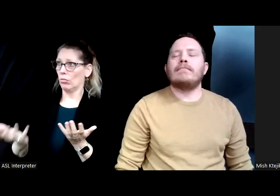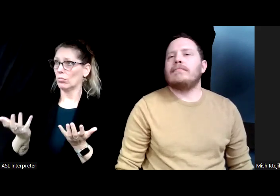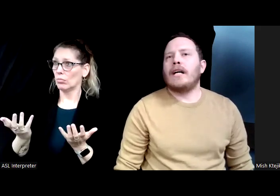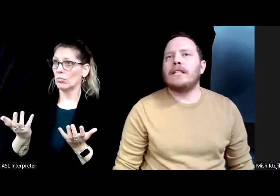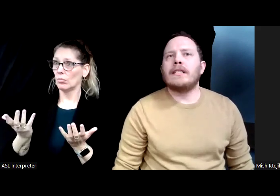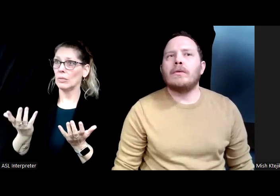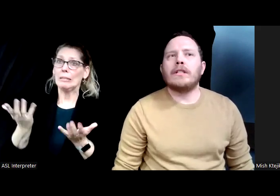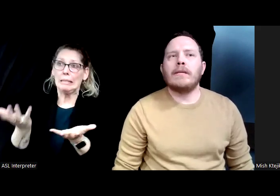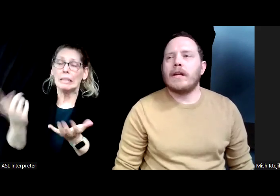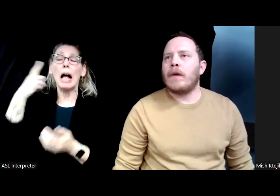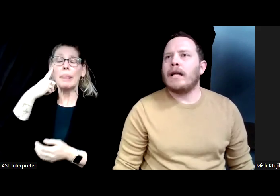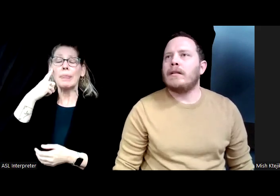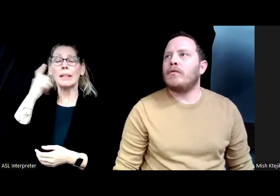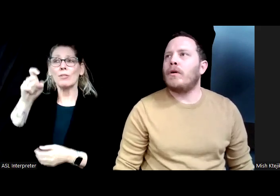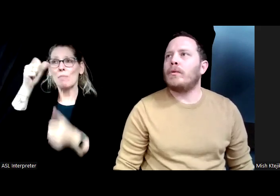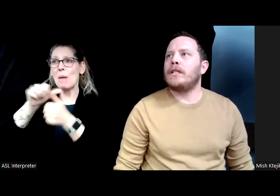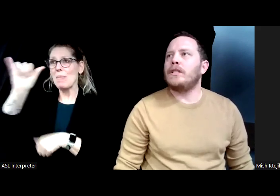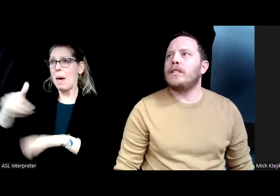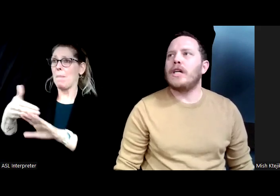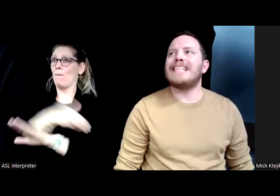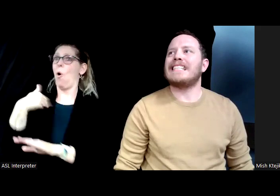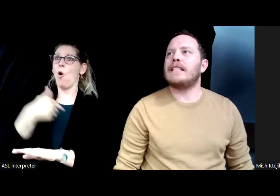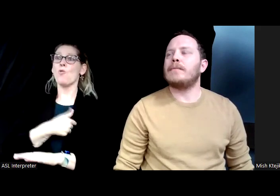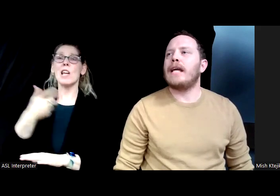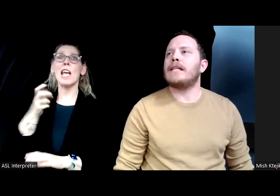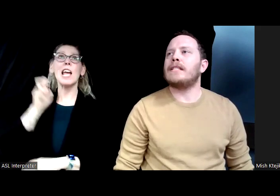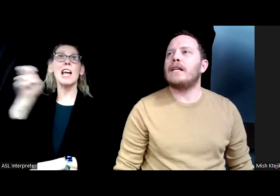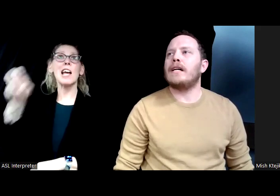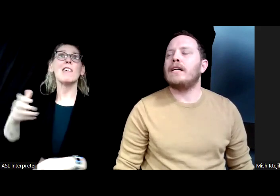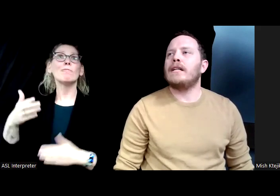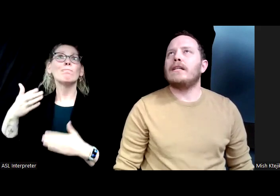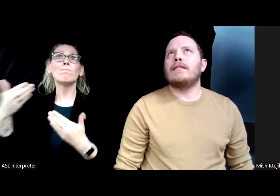I just think we should keep that in mind before we just accept it